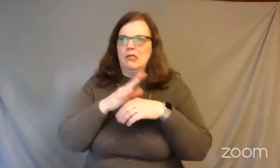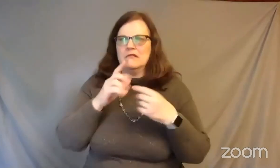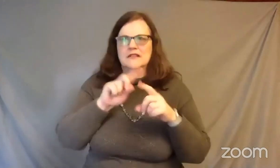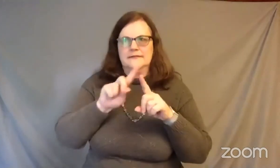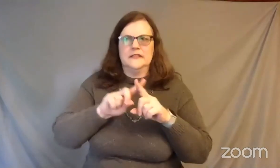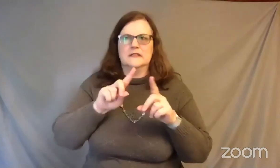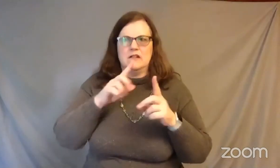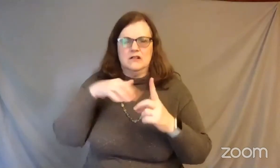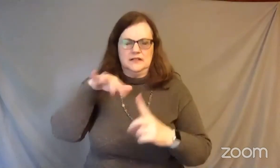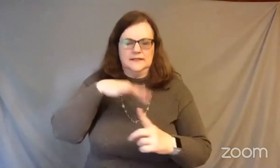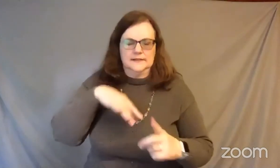evidence of